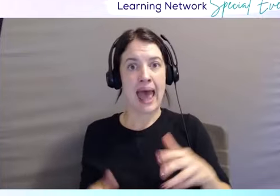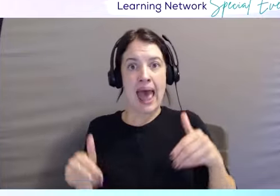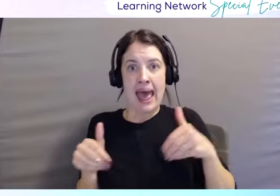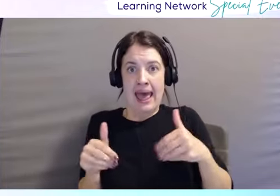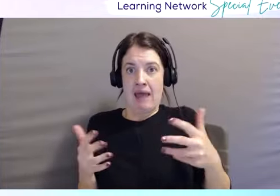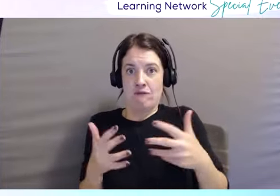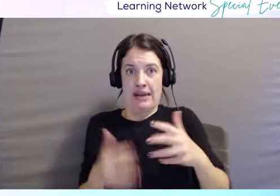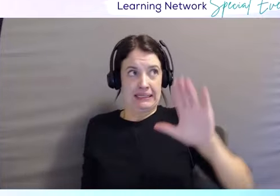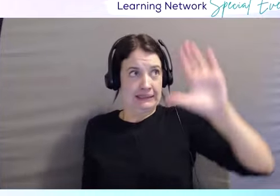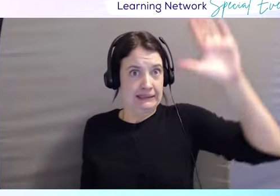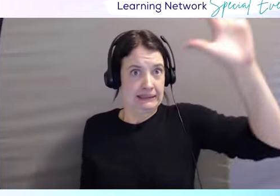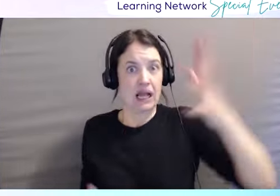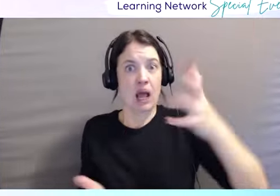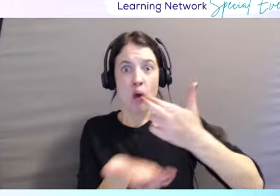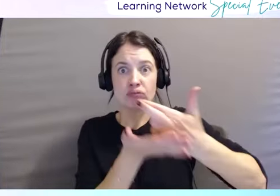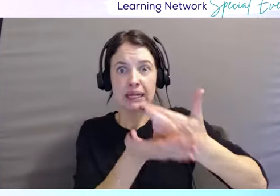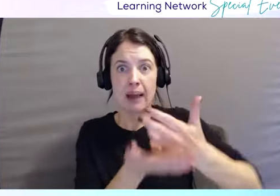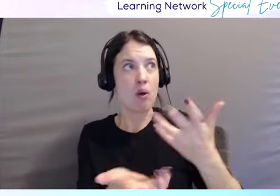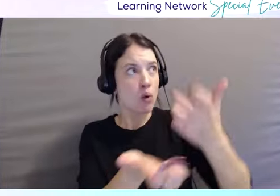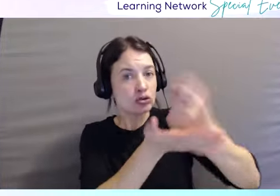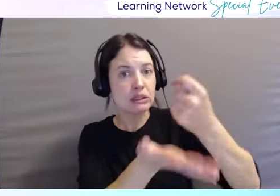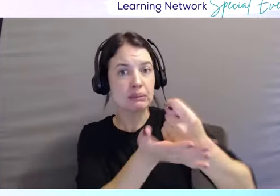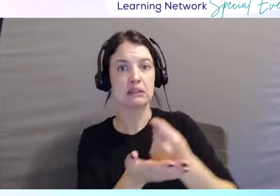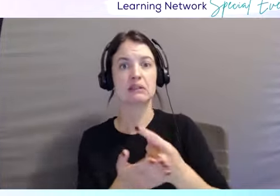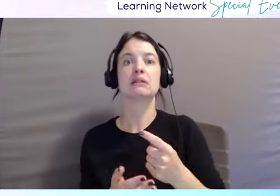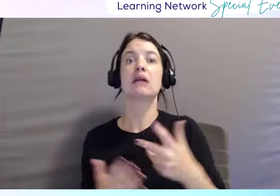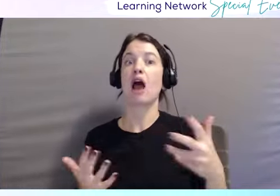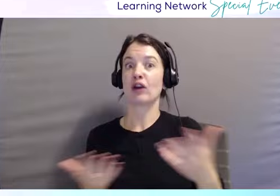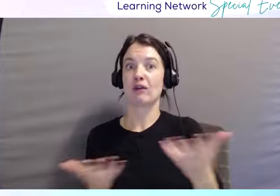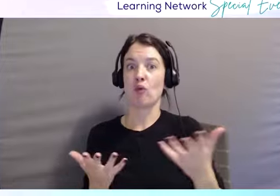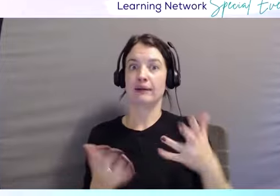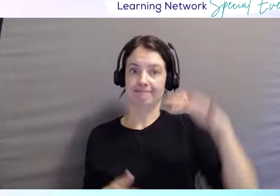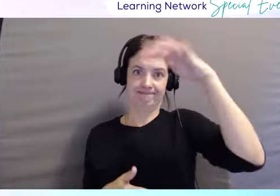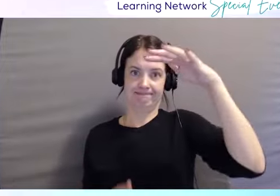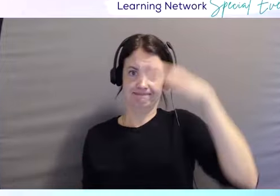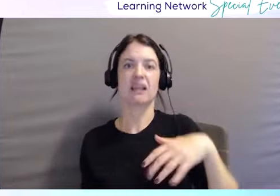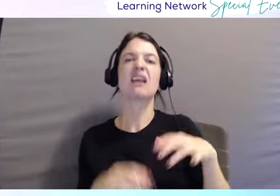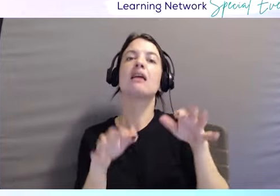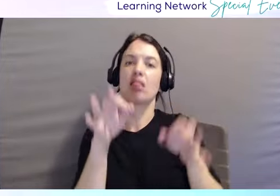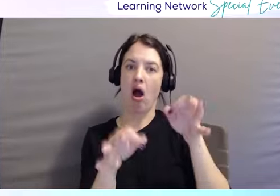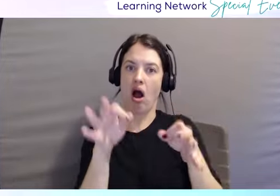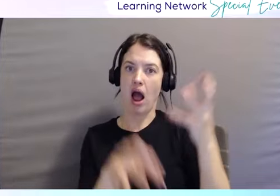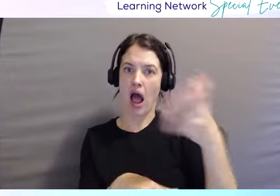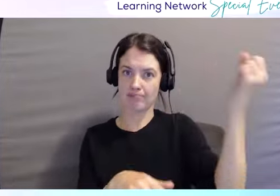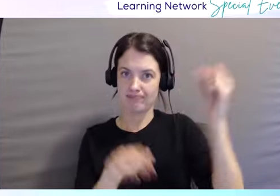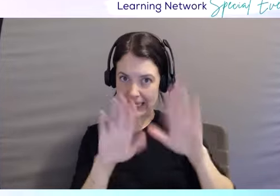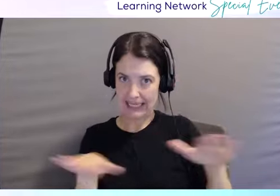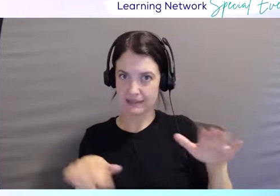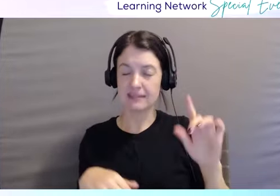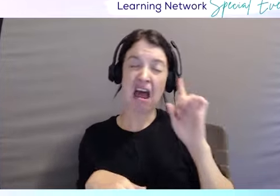of child welfare authorities. I would say in the last 40 years, we've made tiny steps forward in progress on